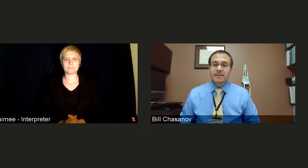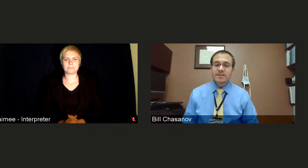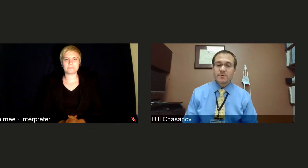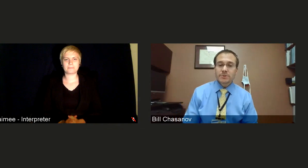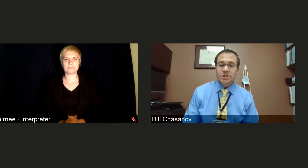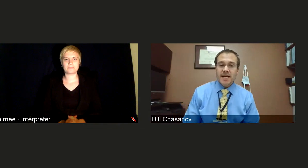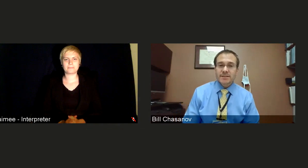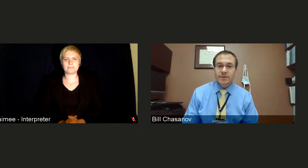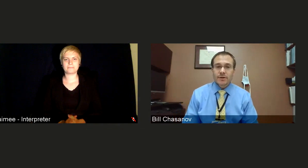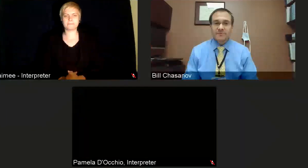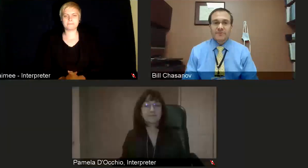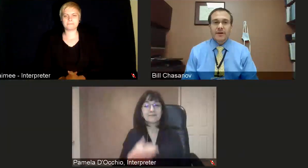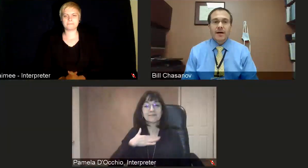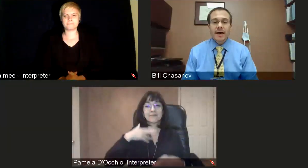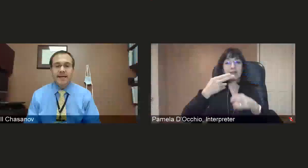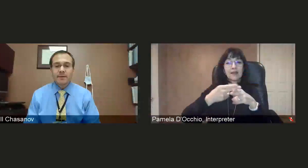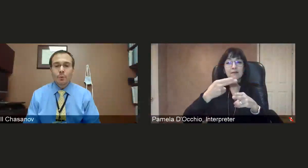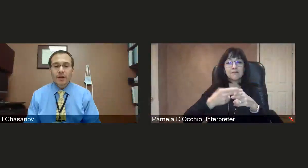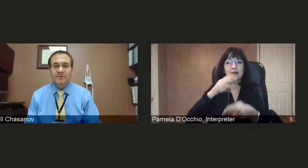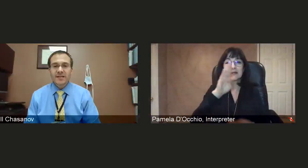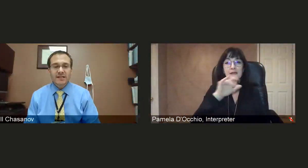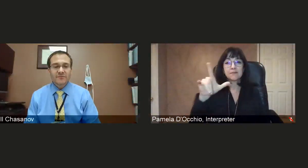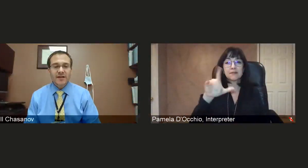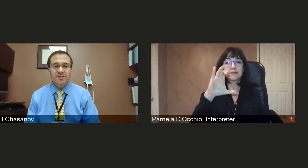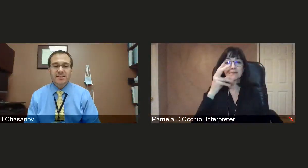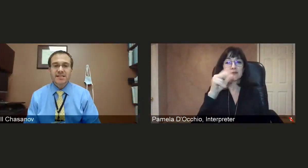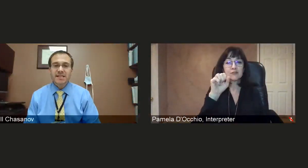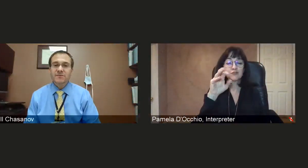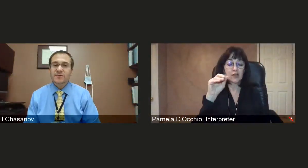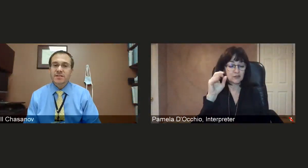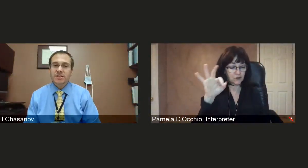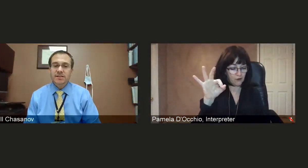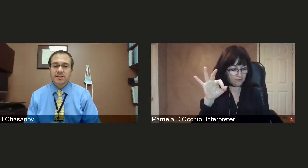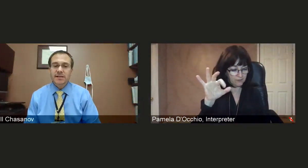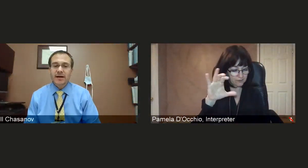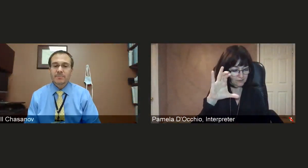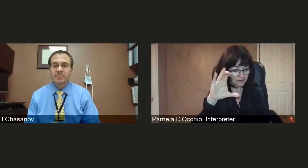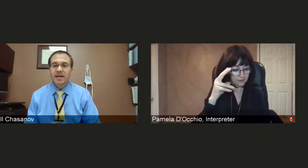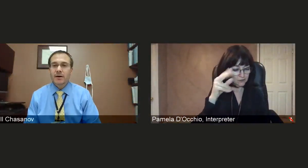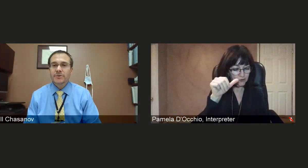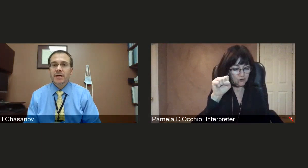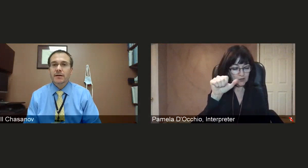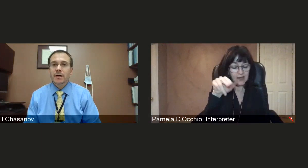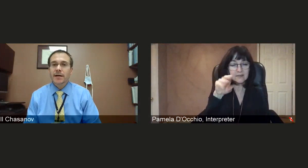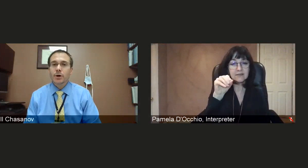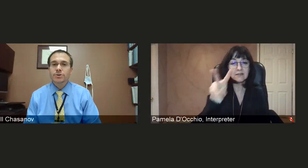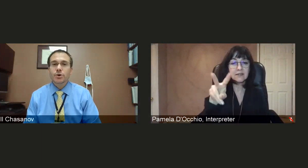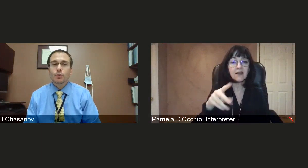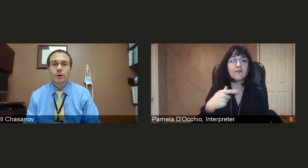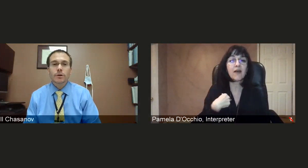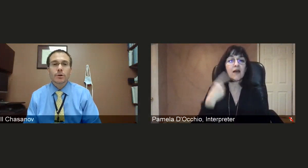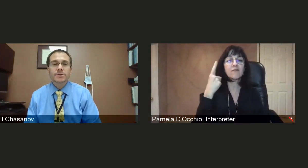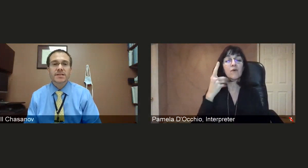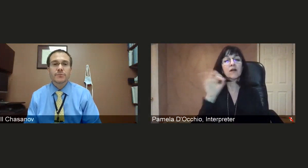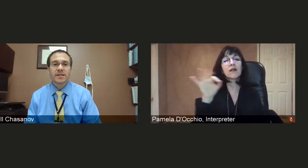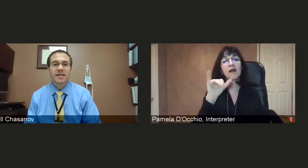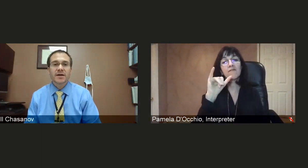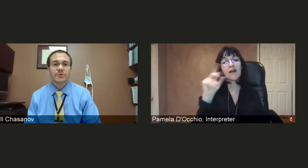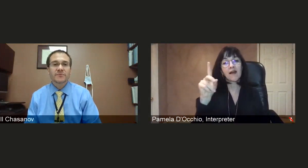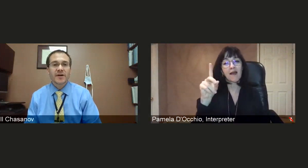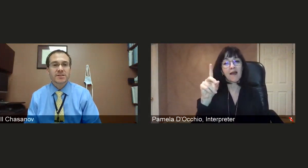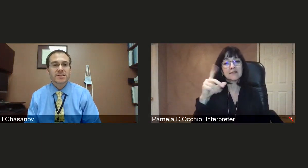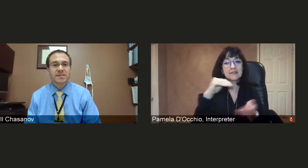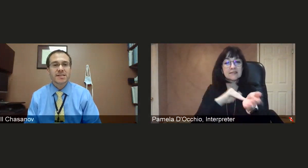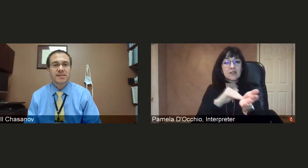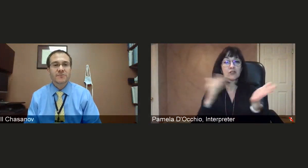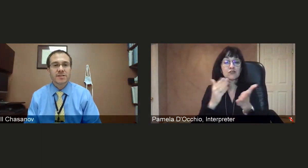So my name is Bill Chasanov. I am one of the infectious disease physicians here at Beebe Healthcare. I also work closely with